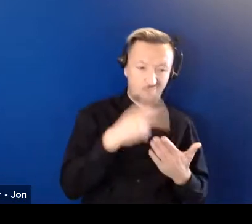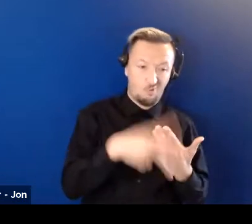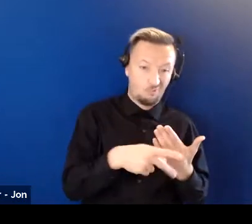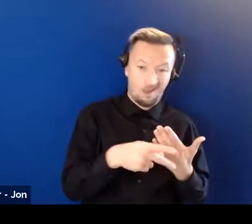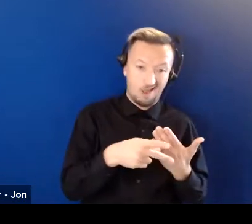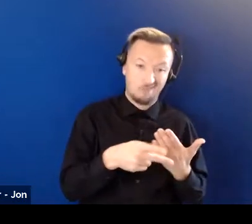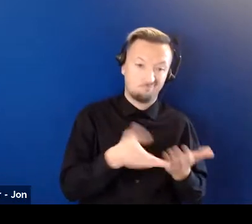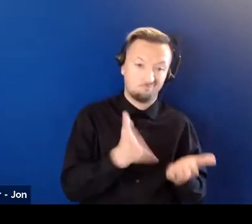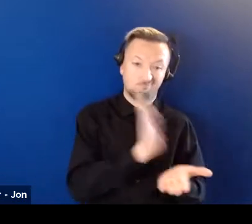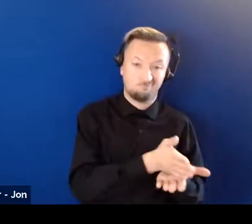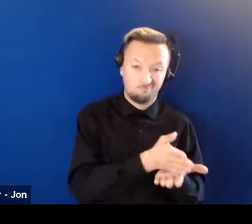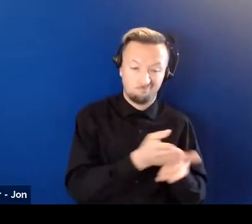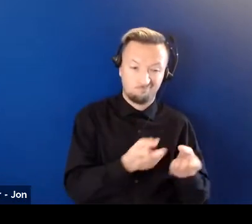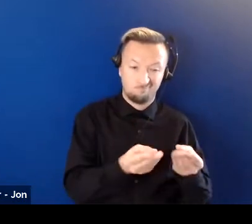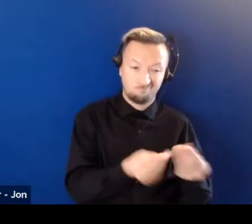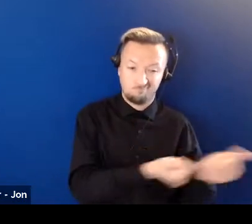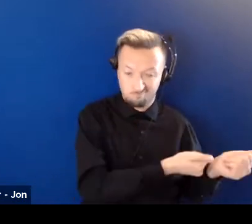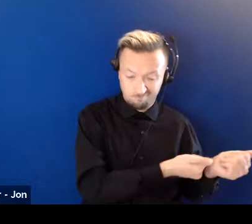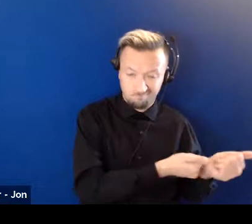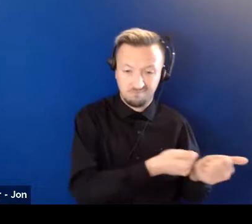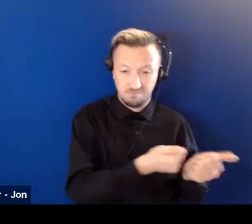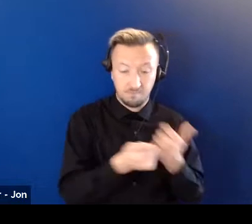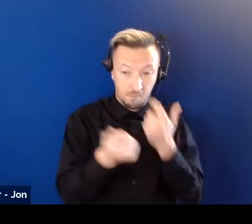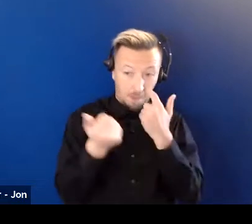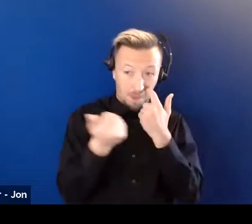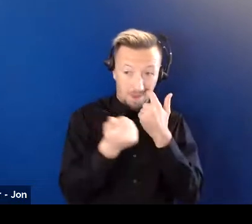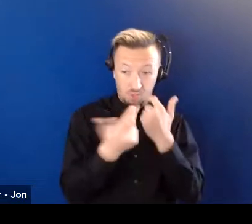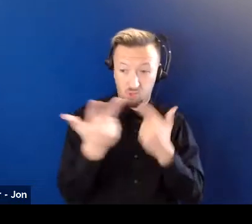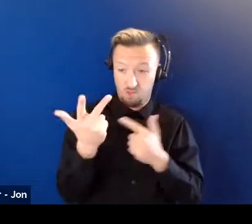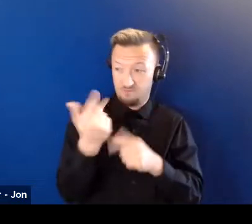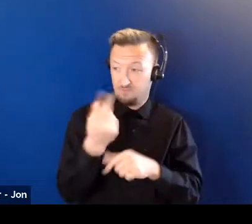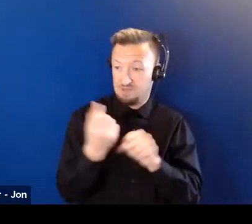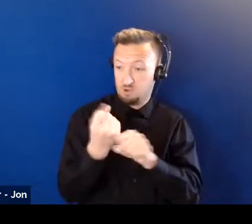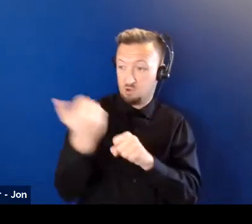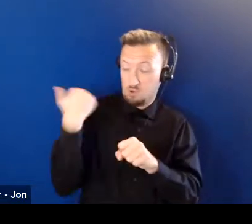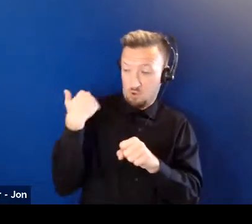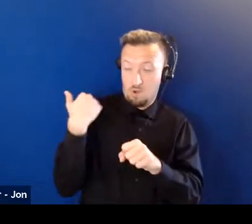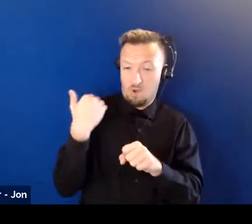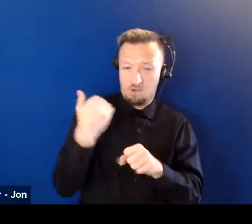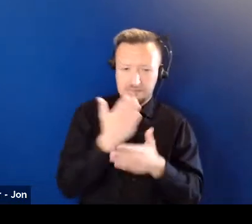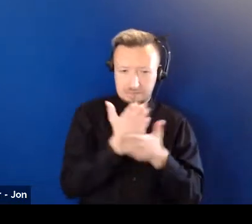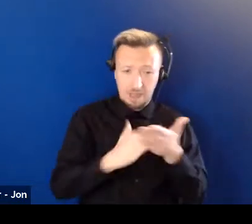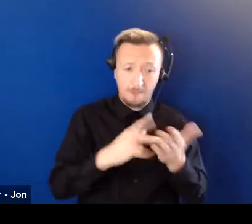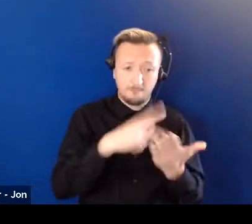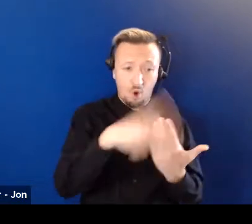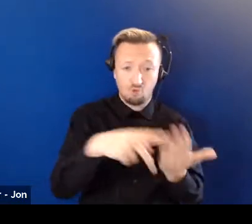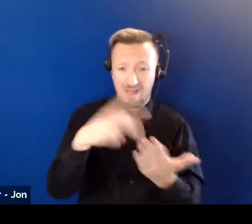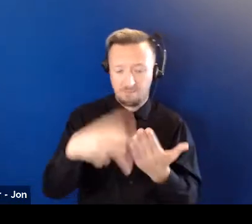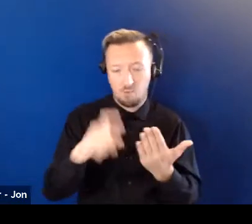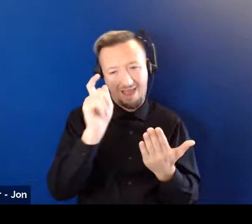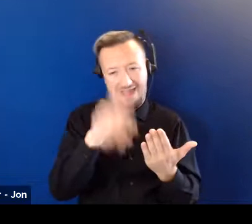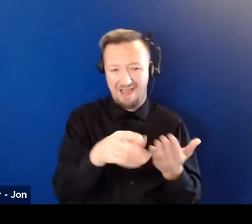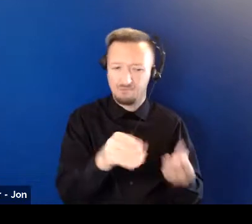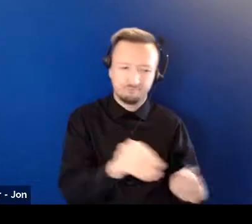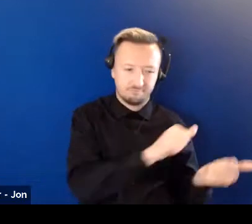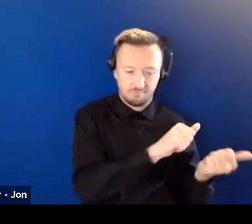out. When we started this several years ago, we phased out a program. We phased out a recreation program we had in